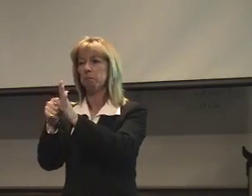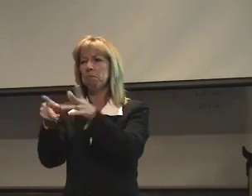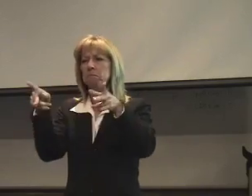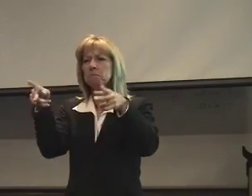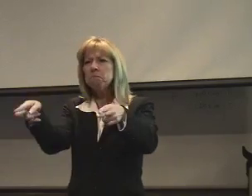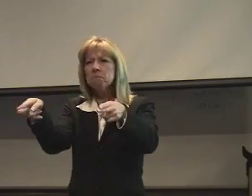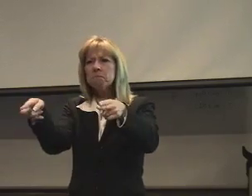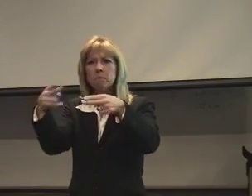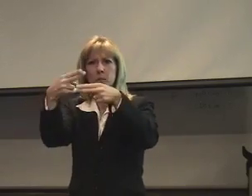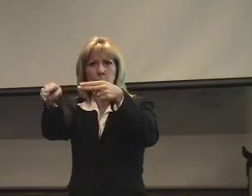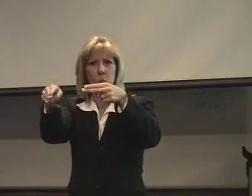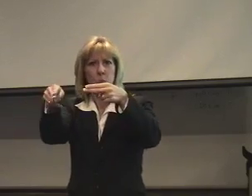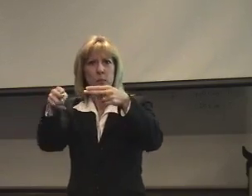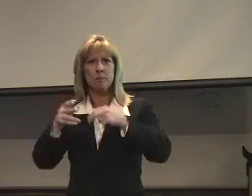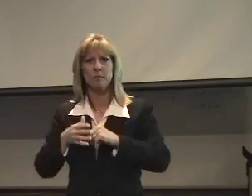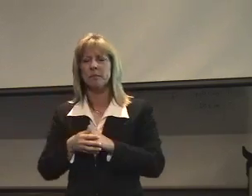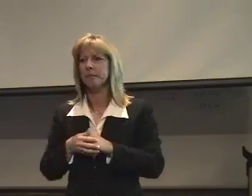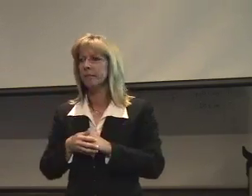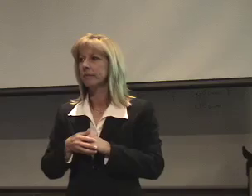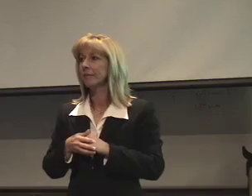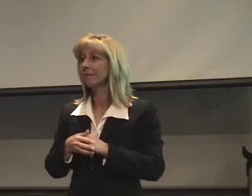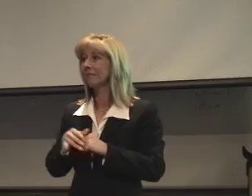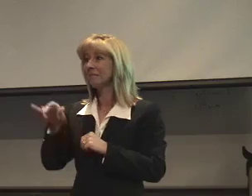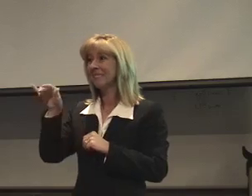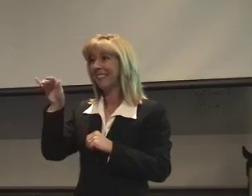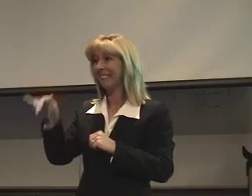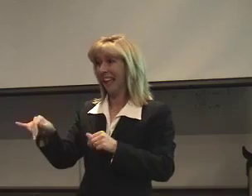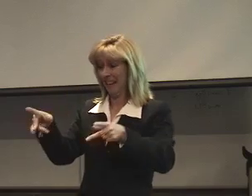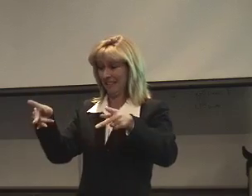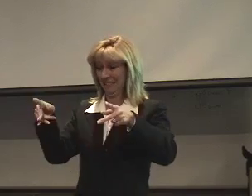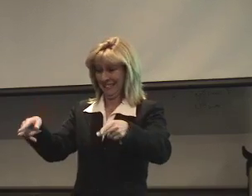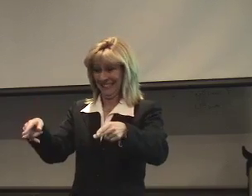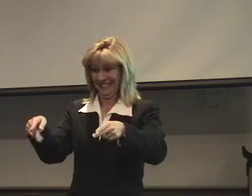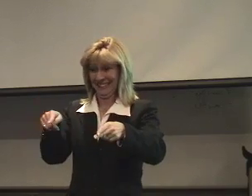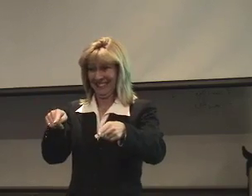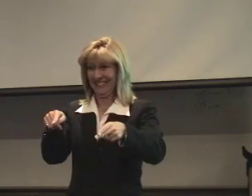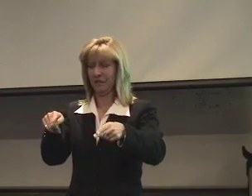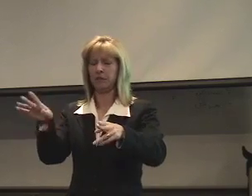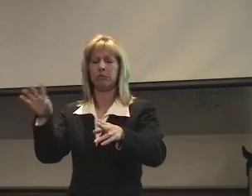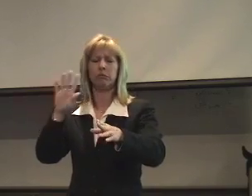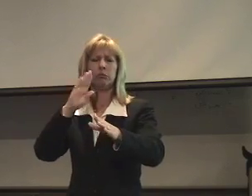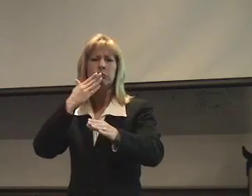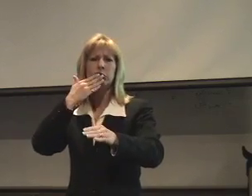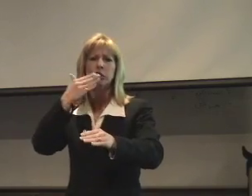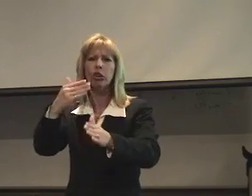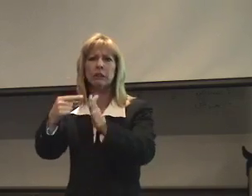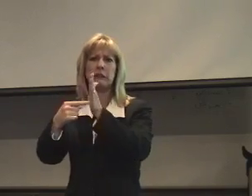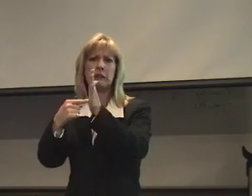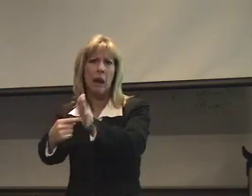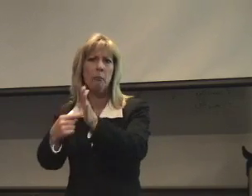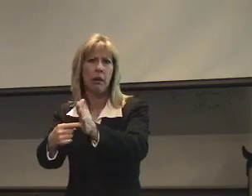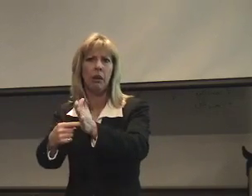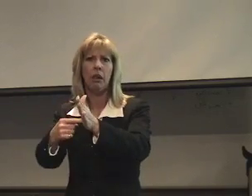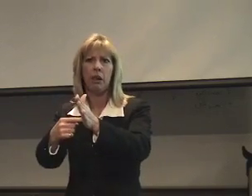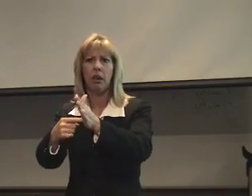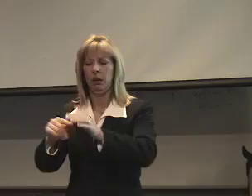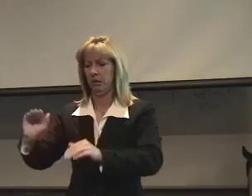of for me, a poster child for this 3rd, 4th grade reading Ridiculous